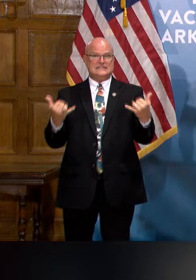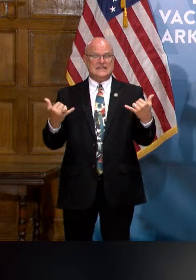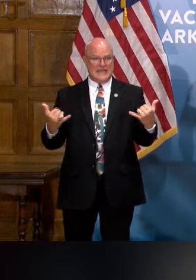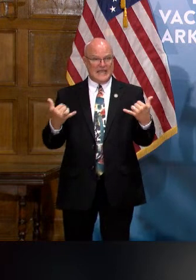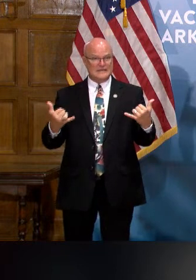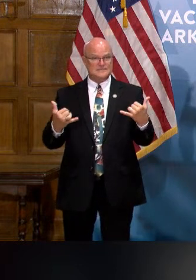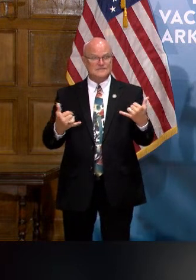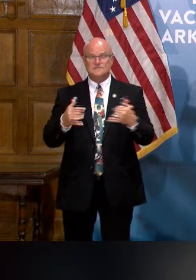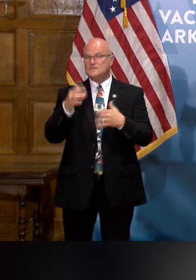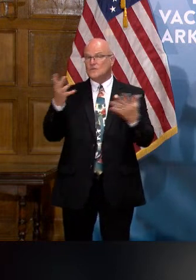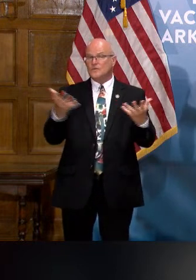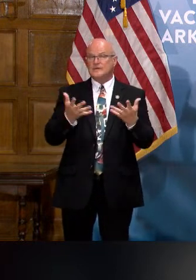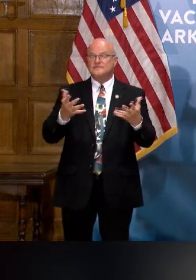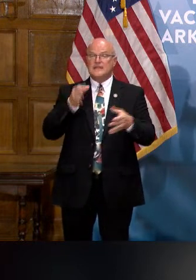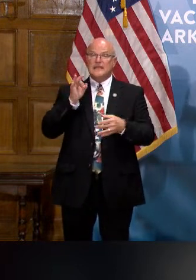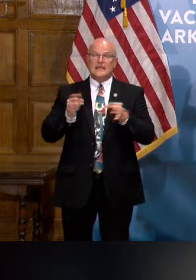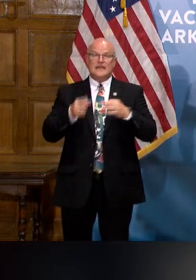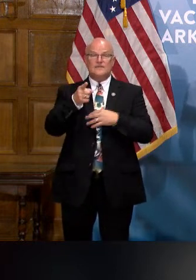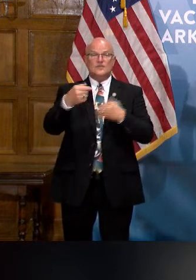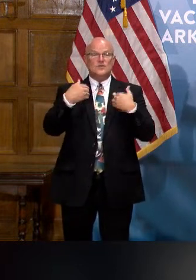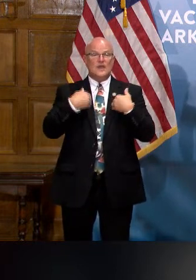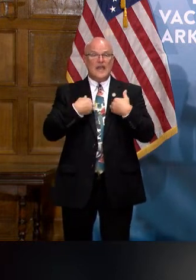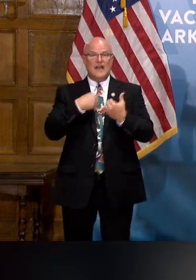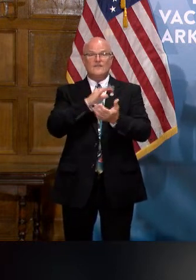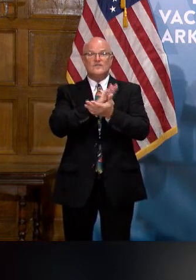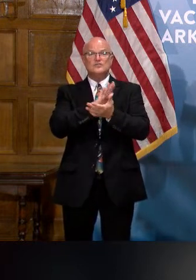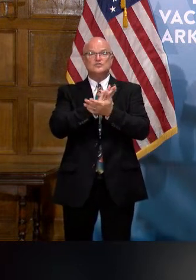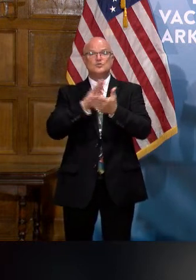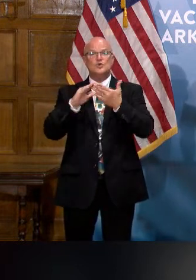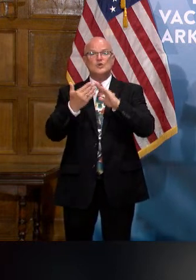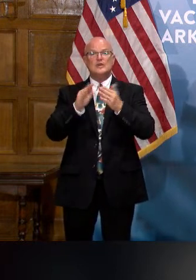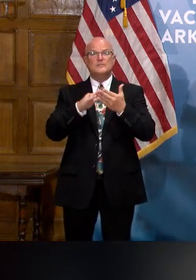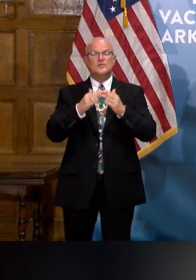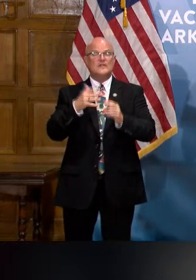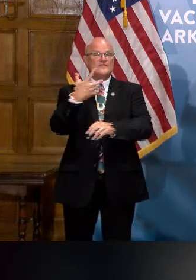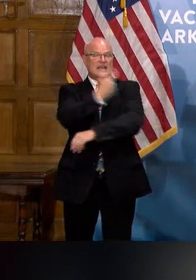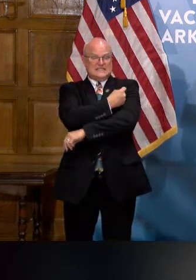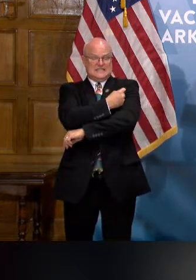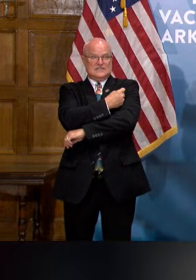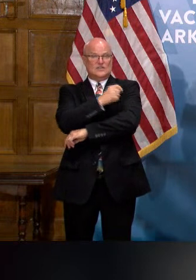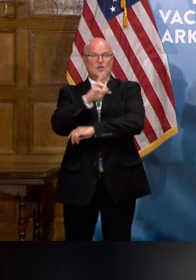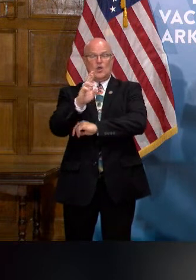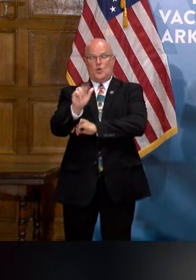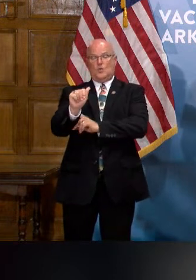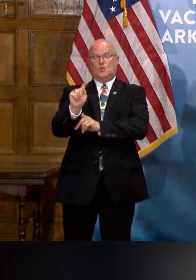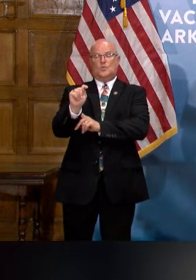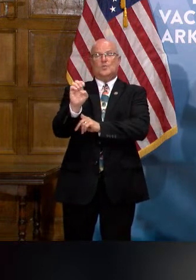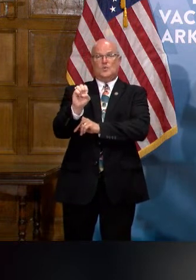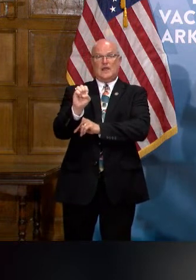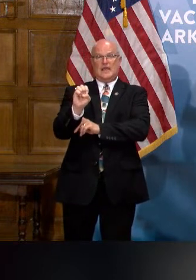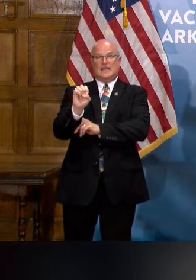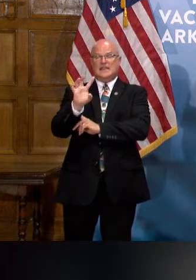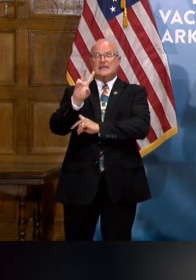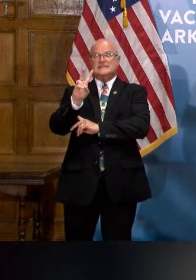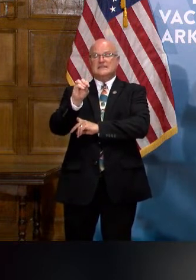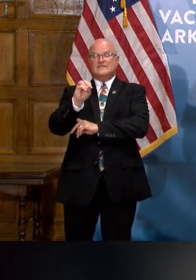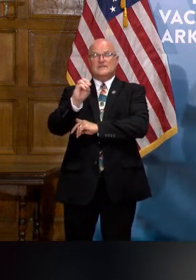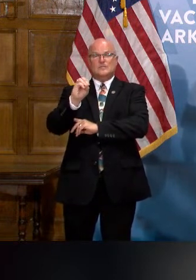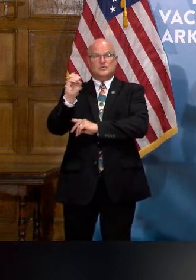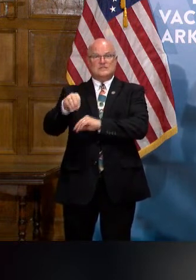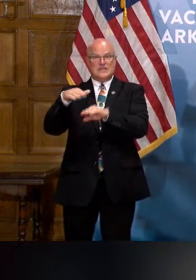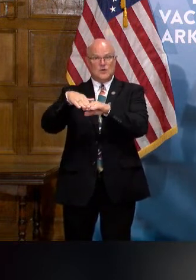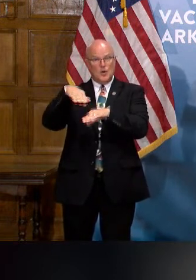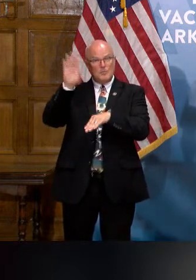today. And that is, if you have a school community vaccination rate of 70%